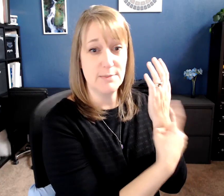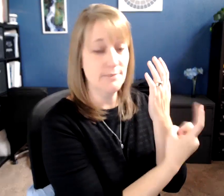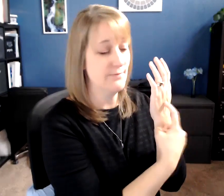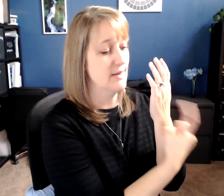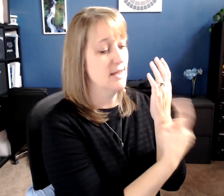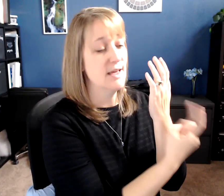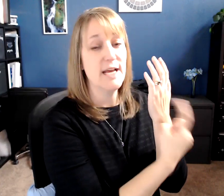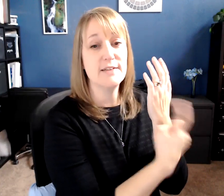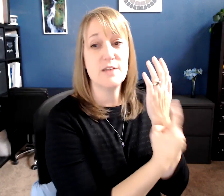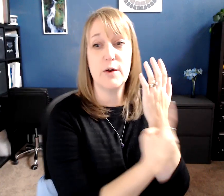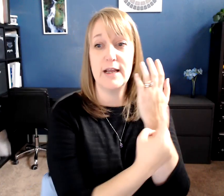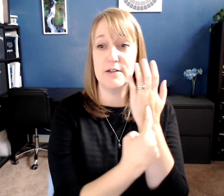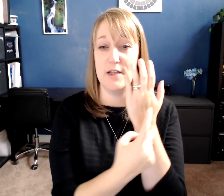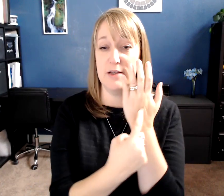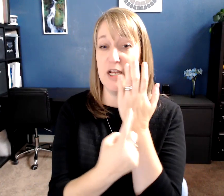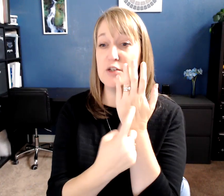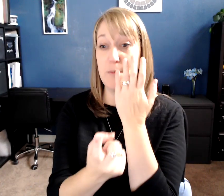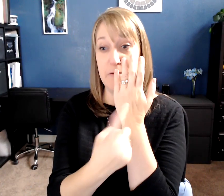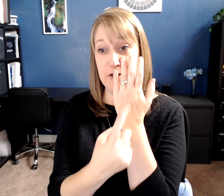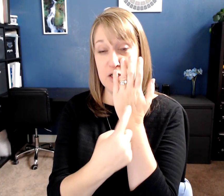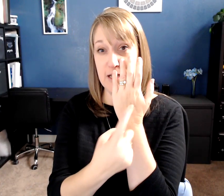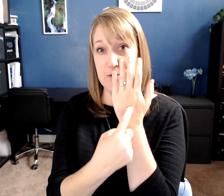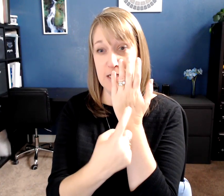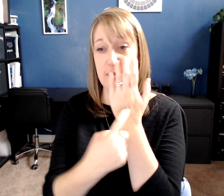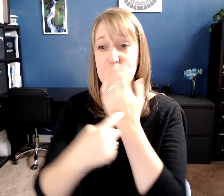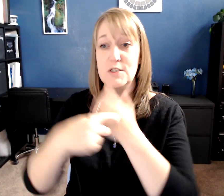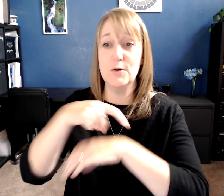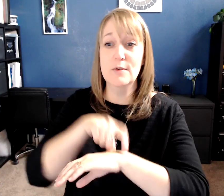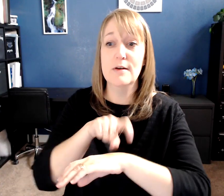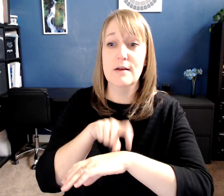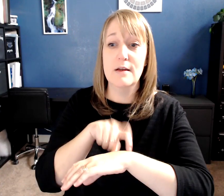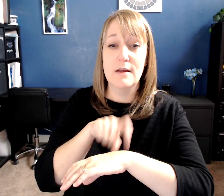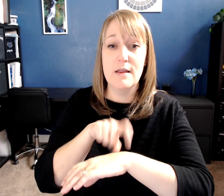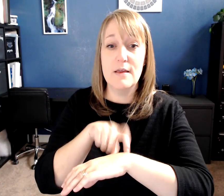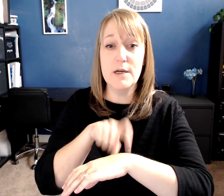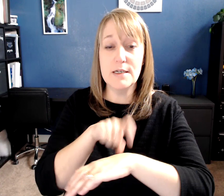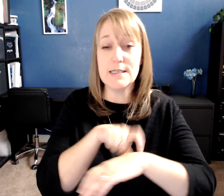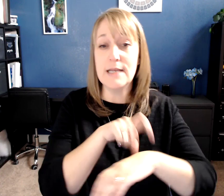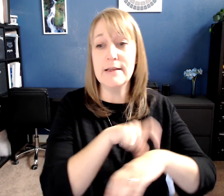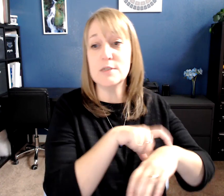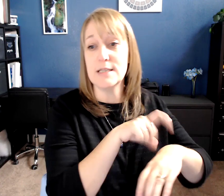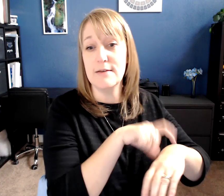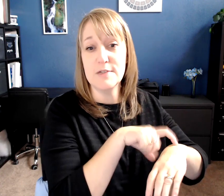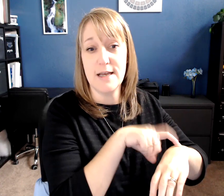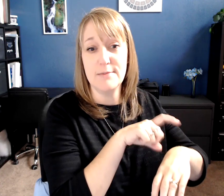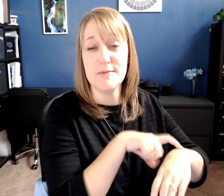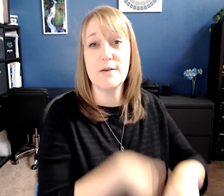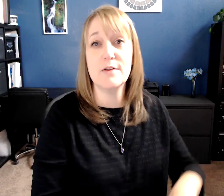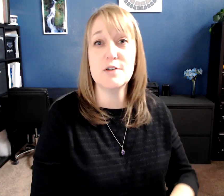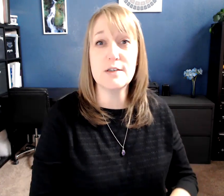something. And so it changed from the French sign for time to the American Sign Language sign for time. So there's your